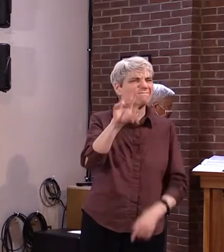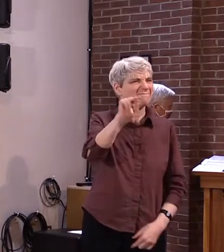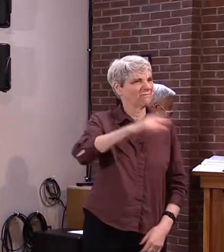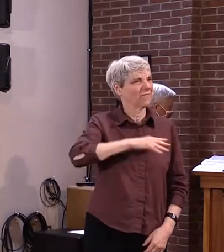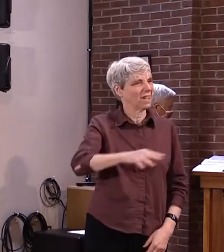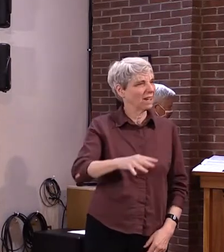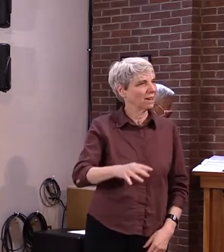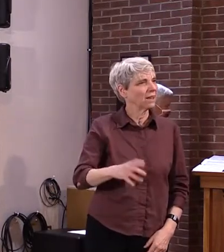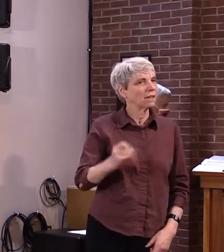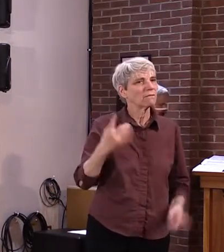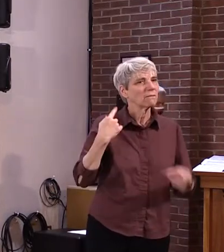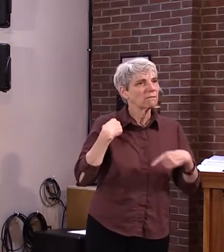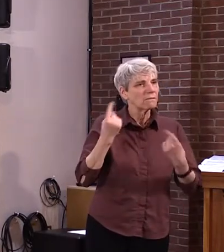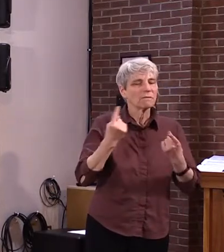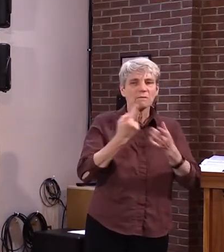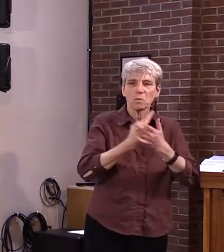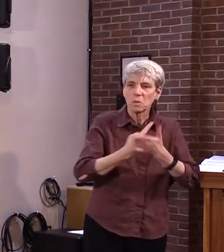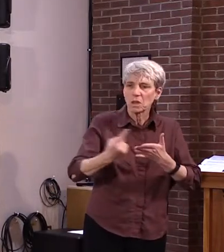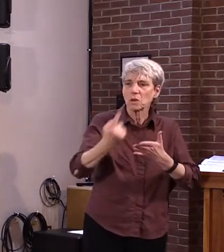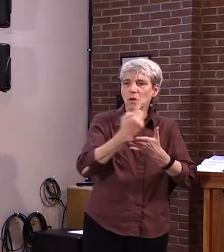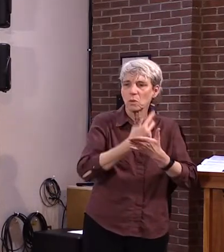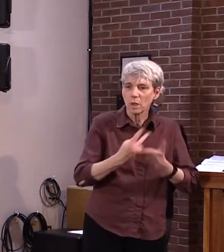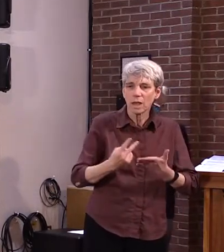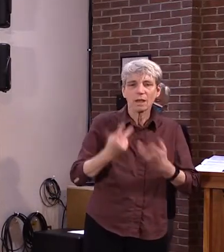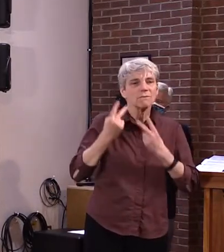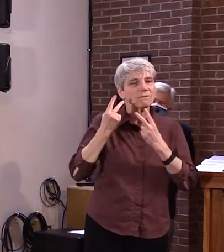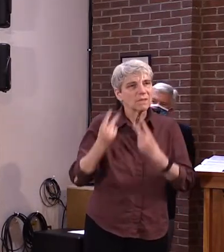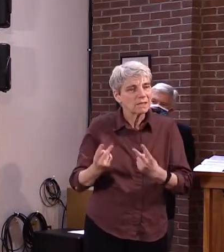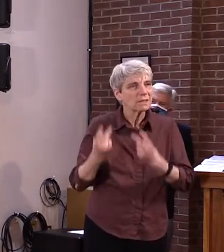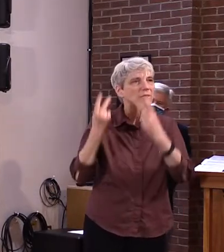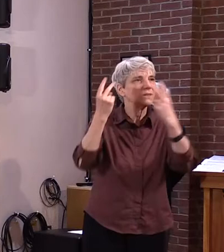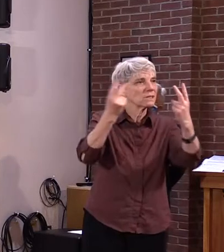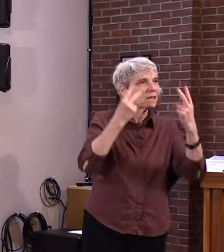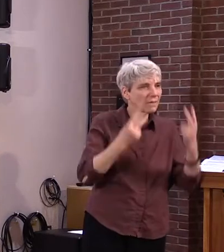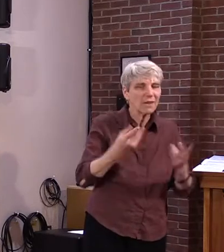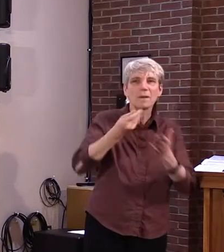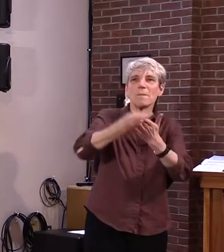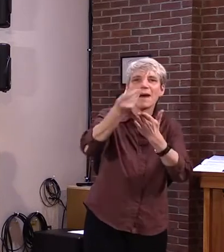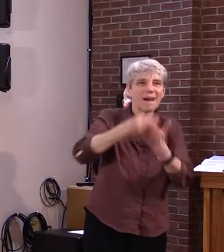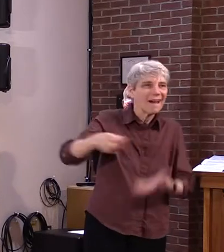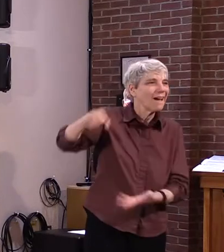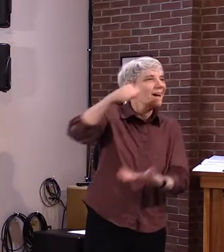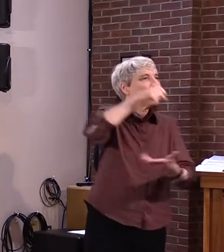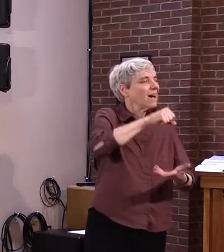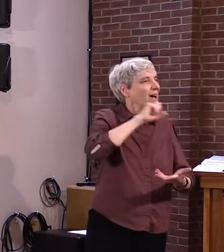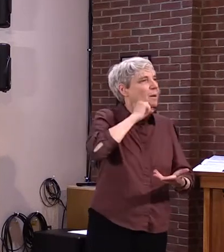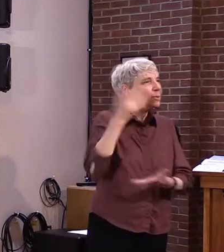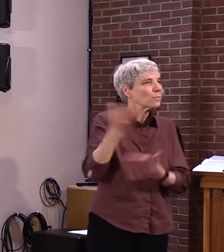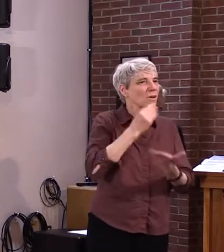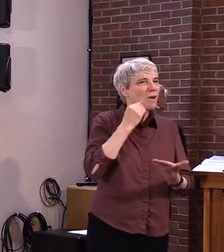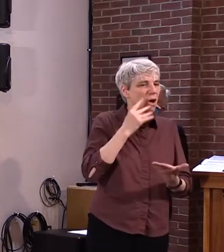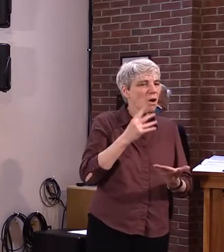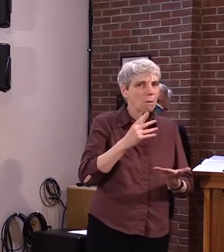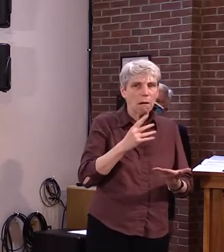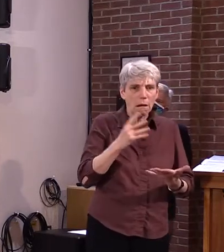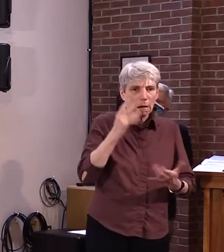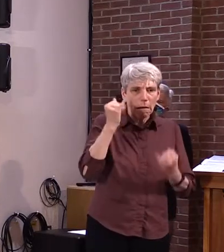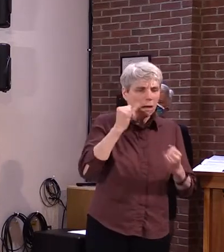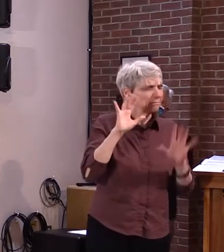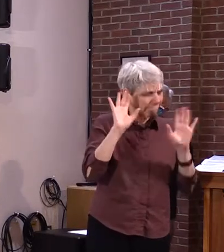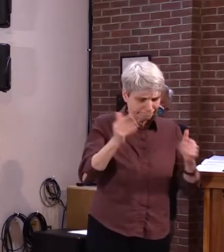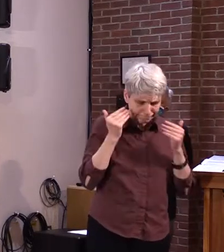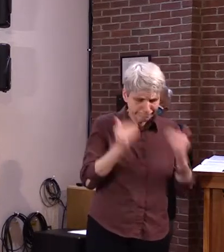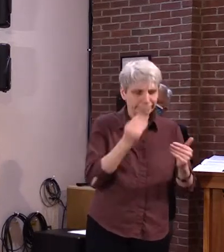picking in the past couple of weeks or visited the farm stand, you're not at risk either. We thank the owner